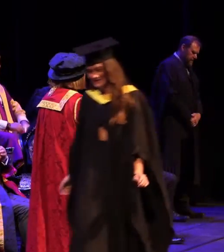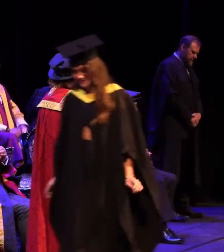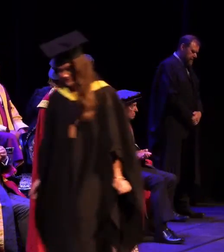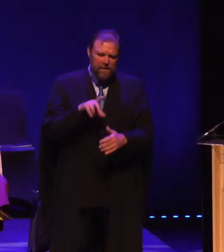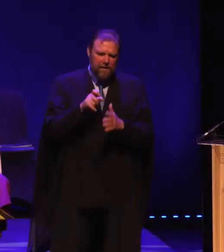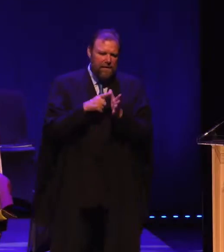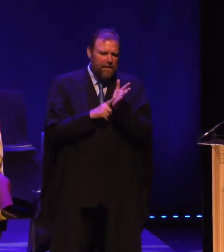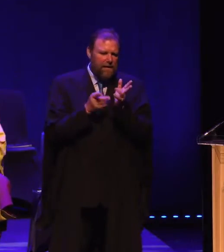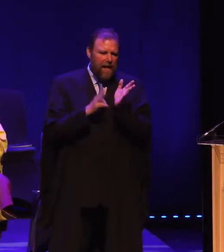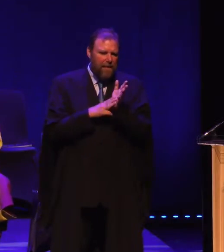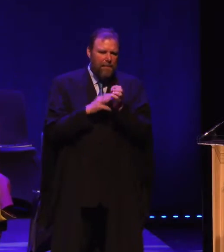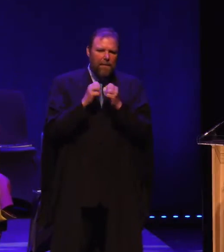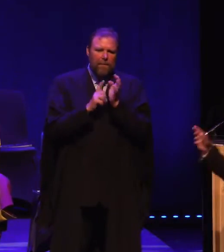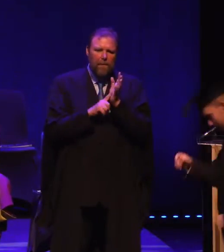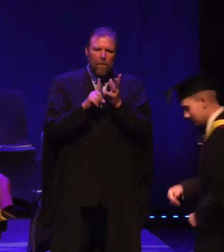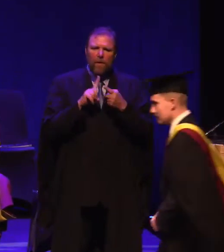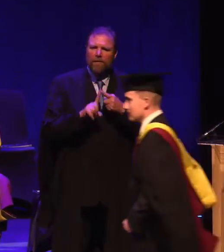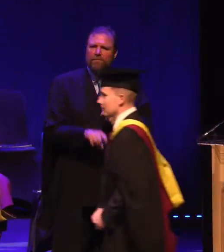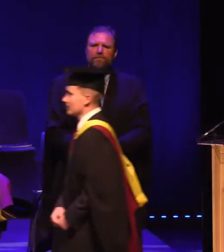Callum Glue.